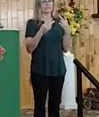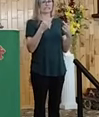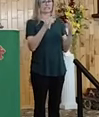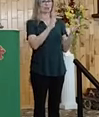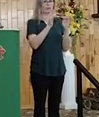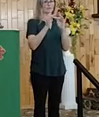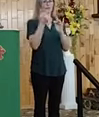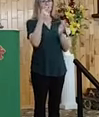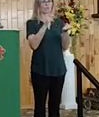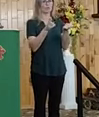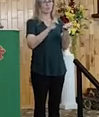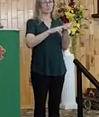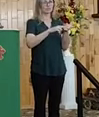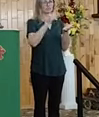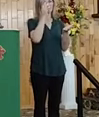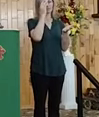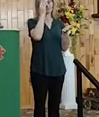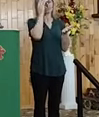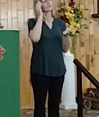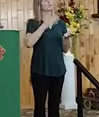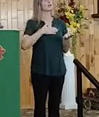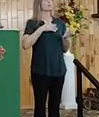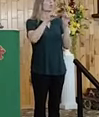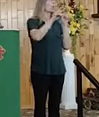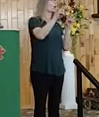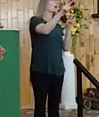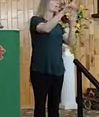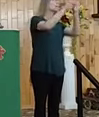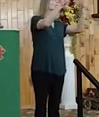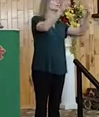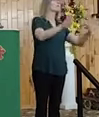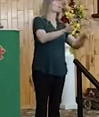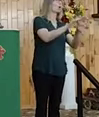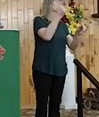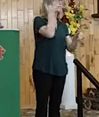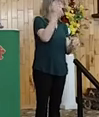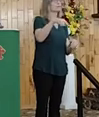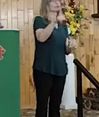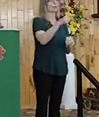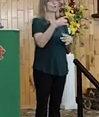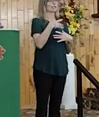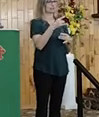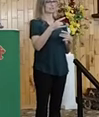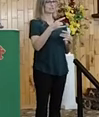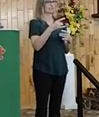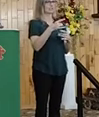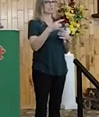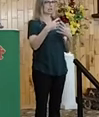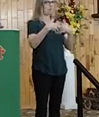register. Please check our bulletin board if you are interested in motorized wheelchairs.